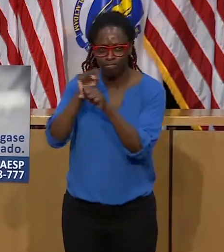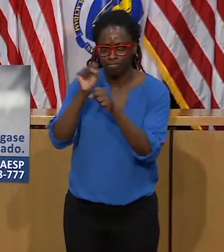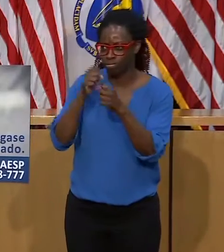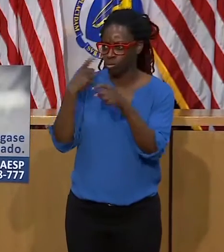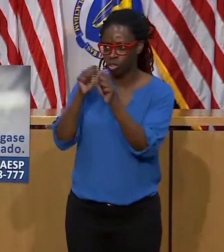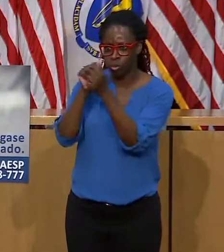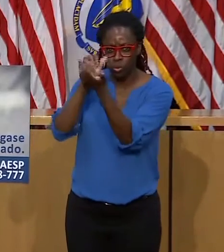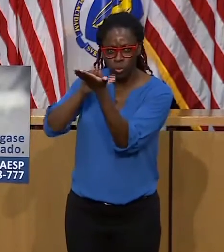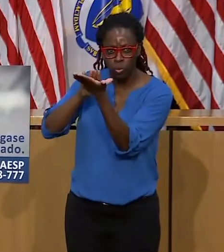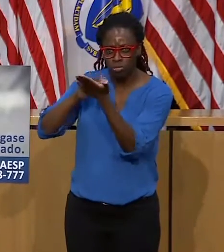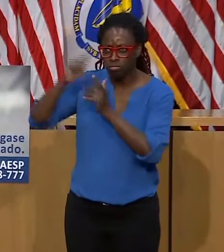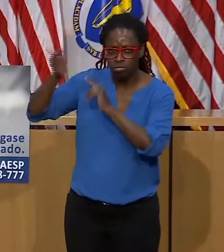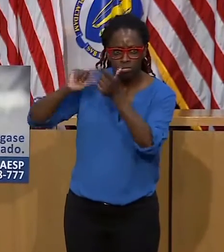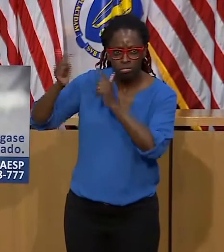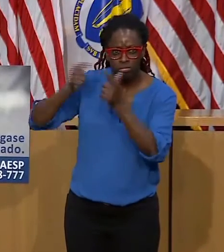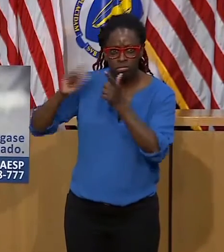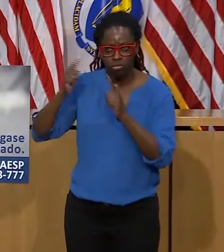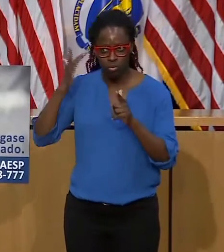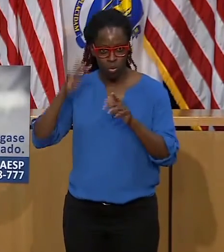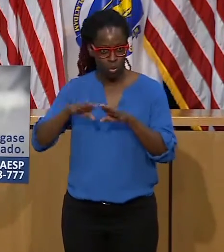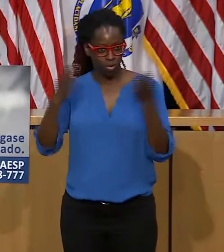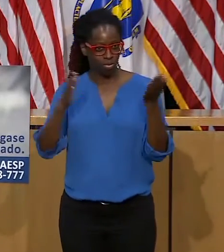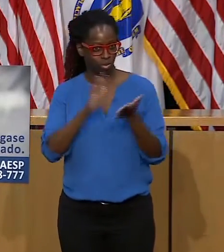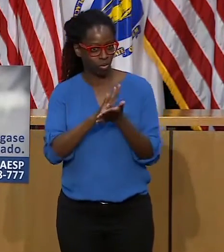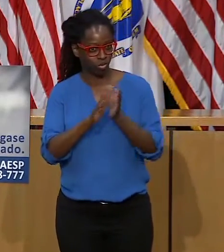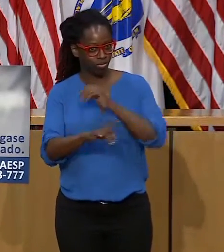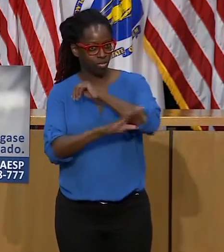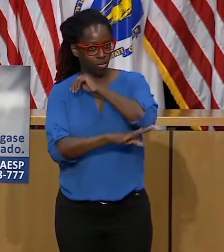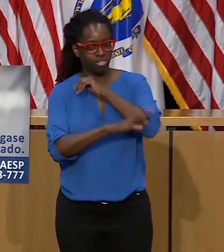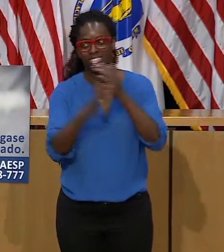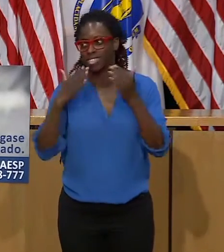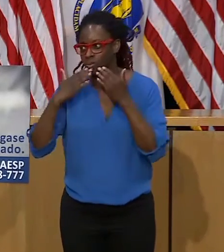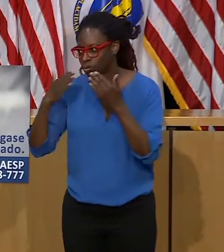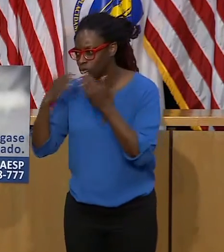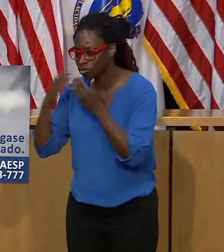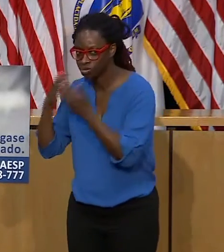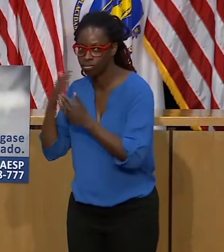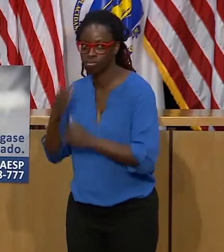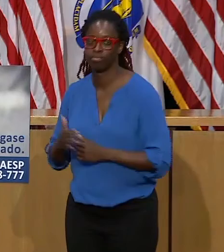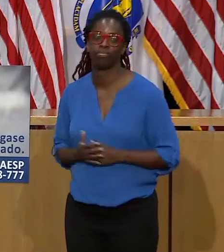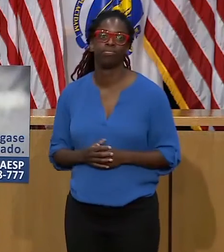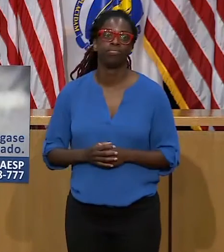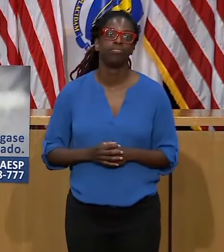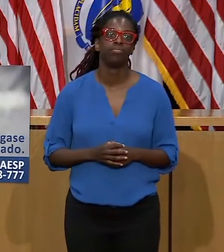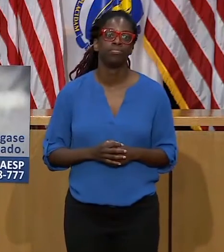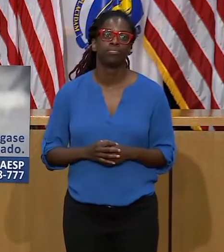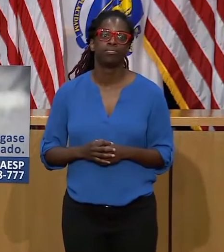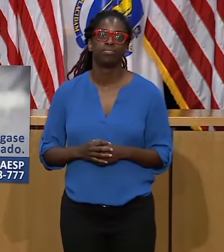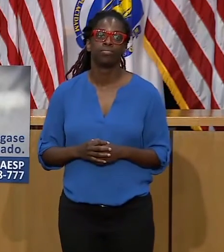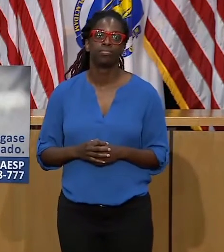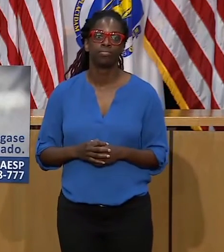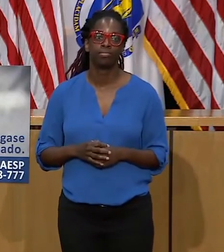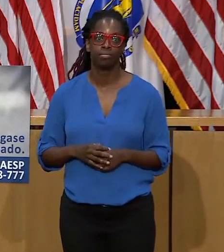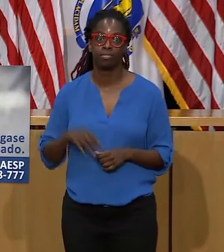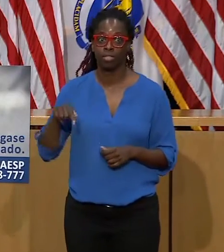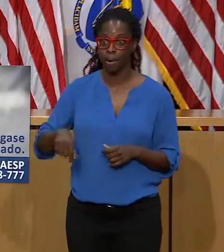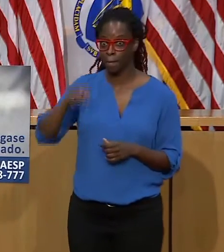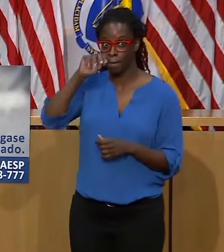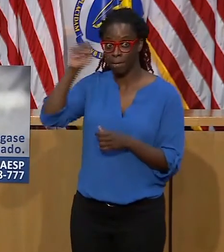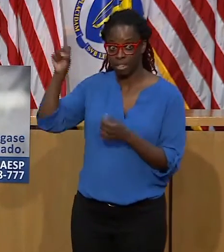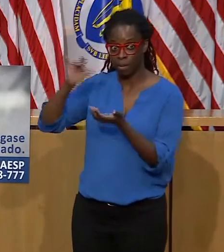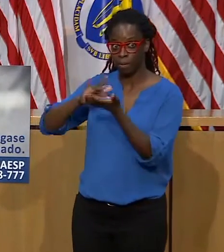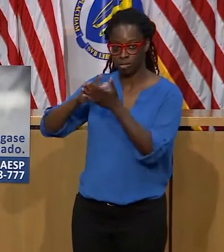to school this fall. The Massachusetts chapter of the American Academy of Pediatrics represents over 1,700